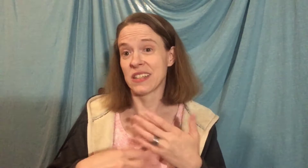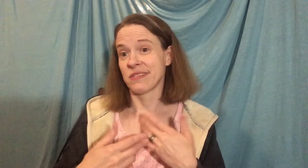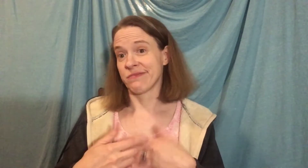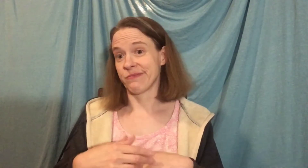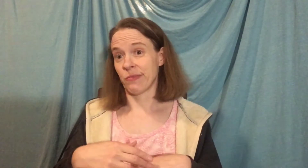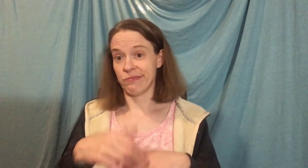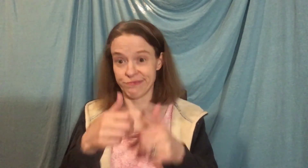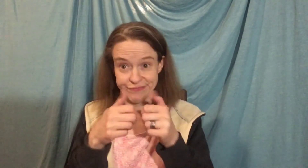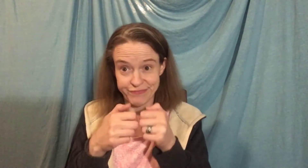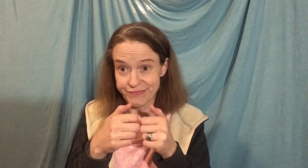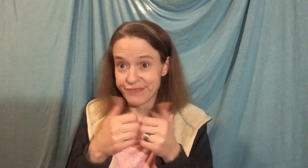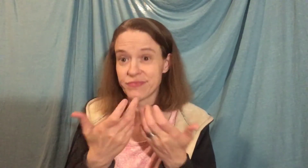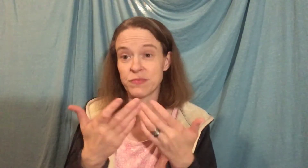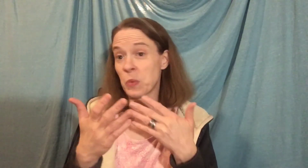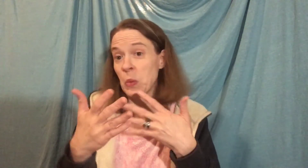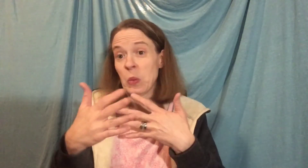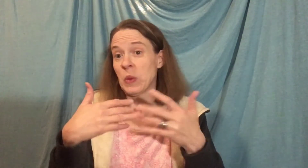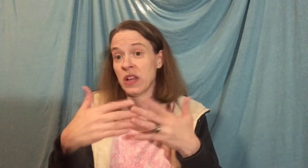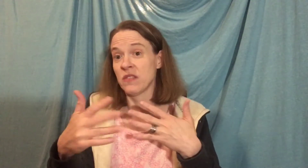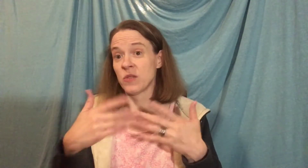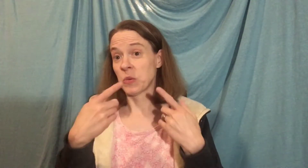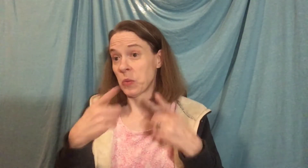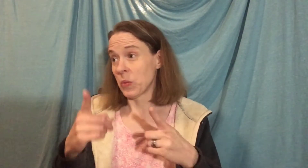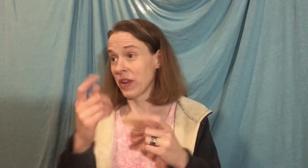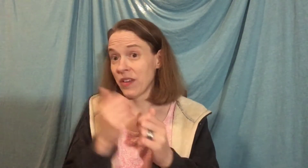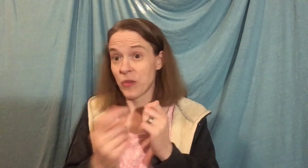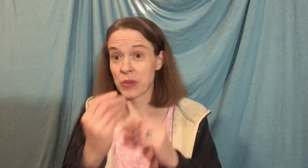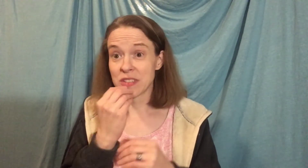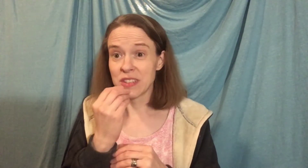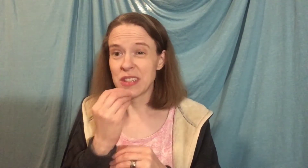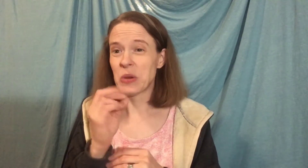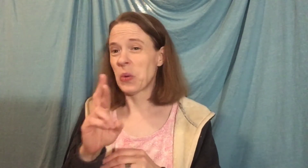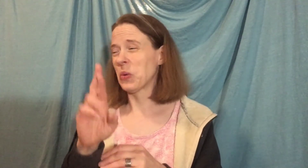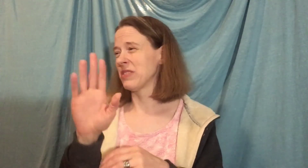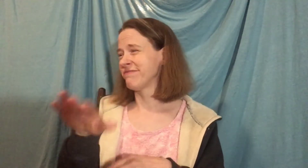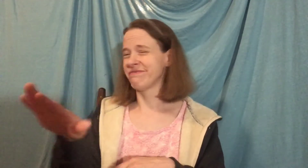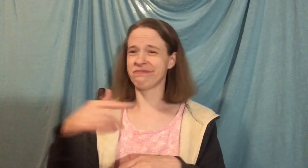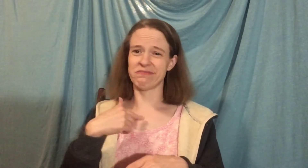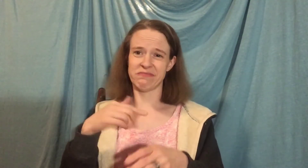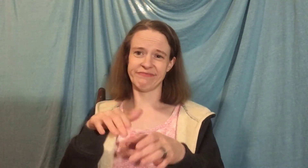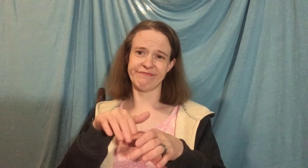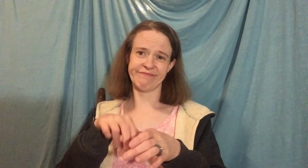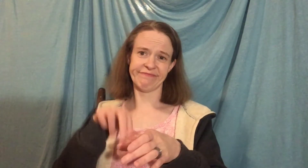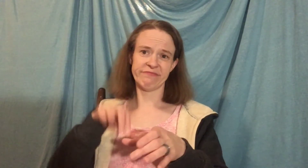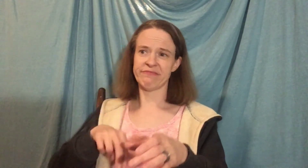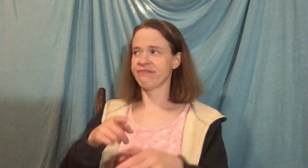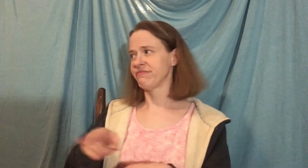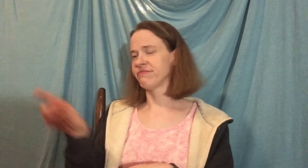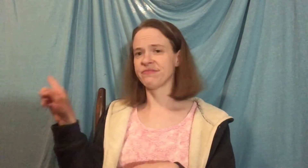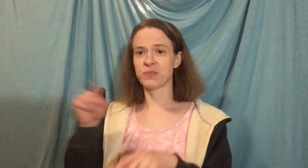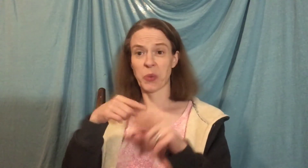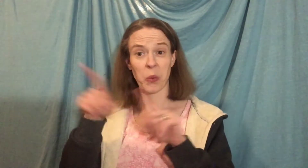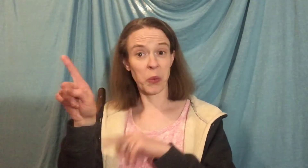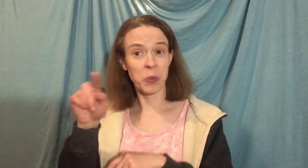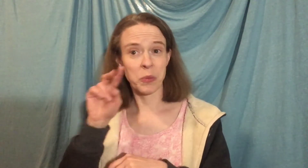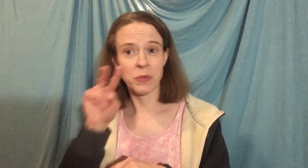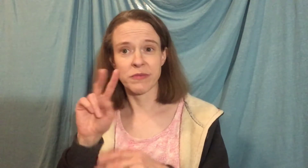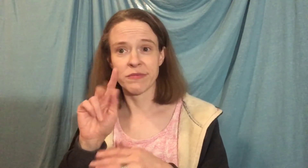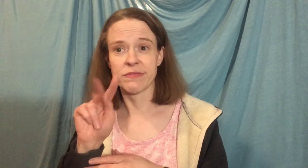Whether it's reading or clicking away on their phone or whatever while everyone else is eating, or they'll